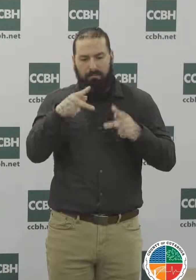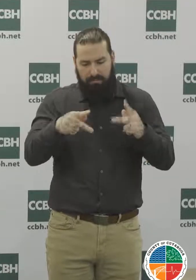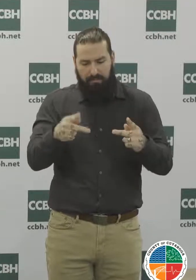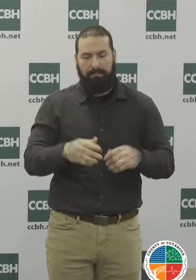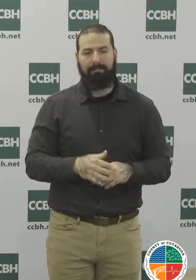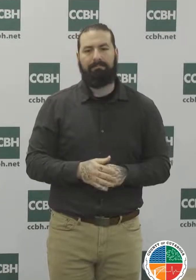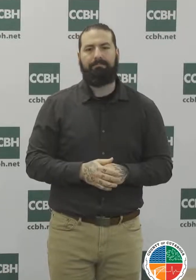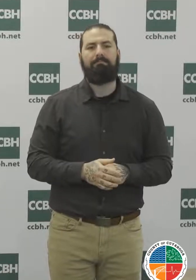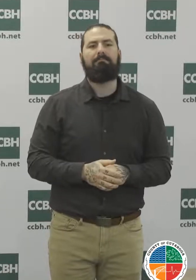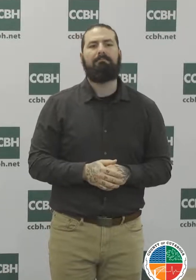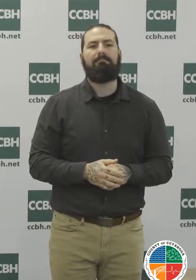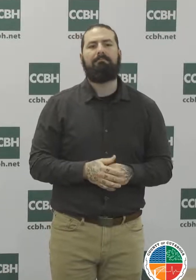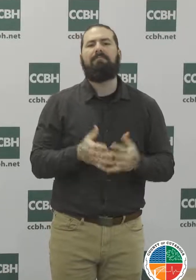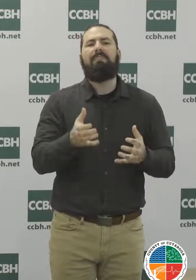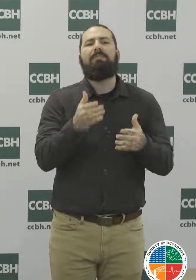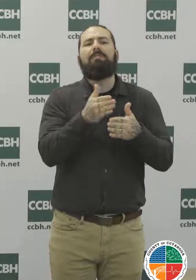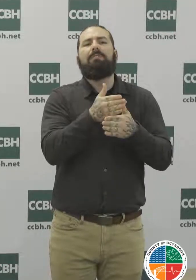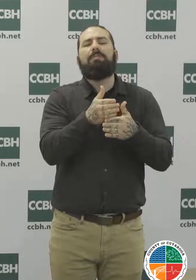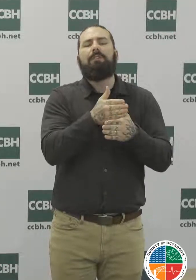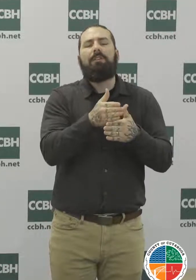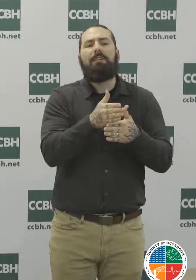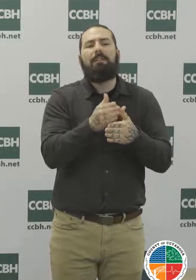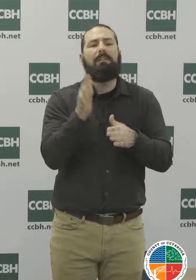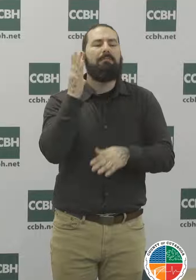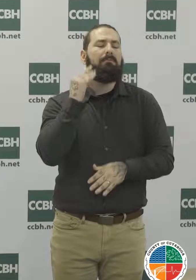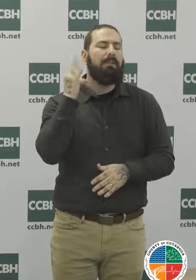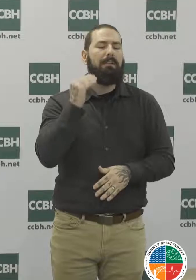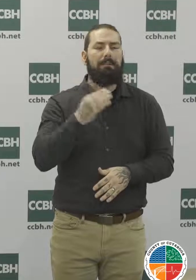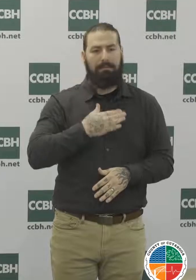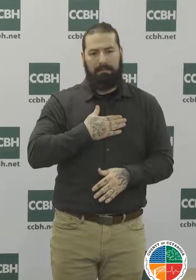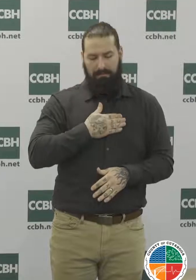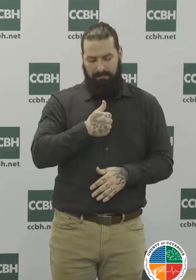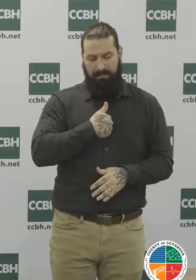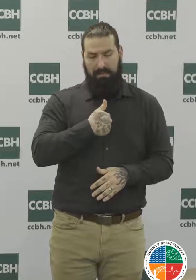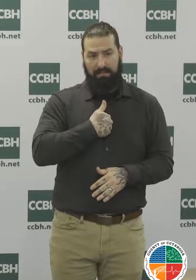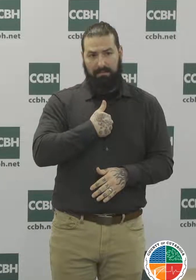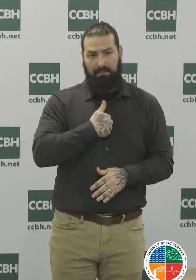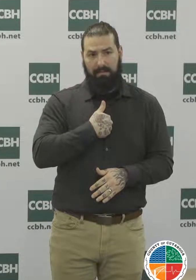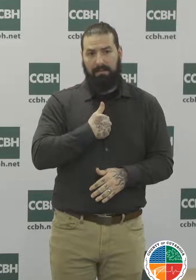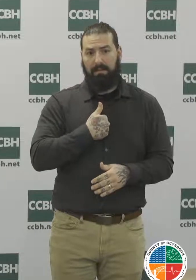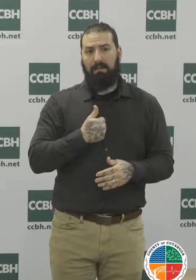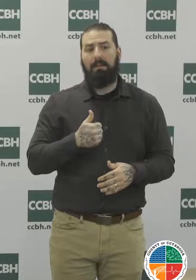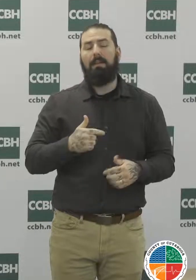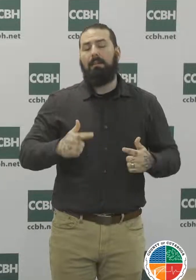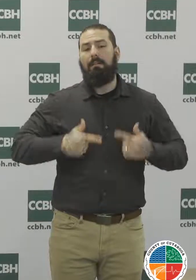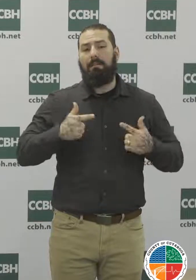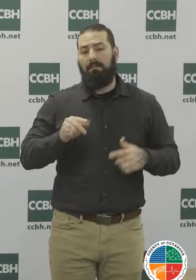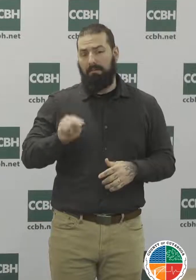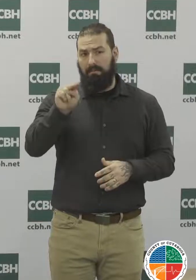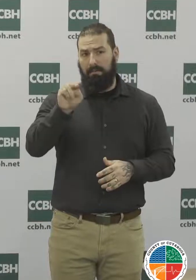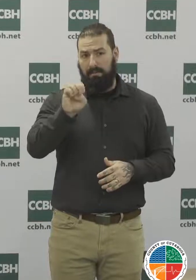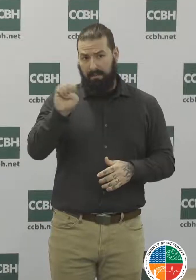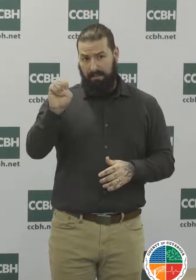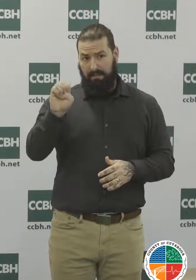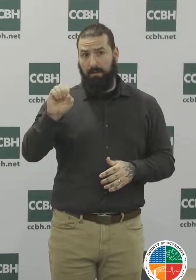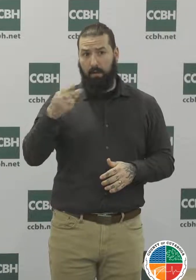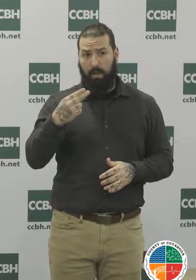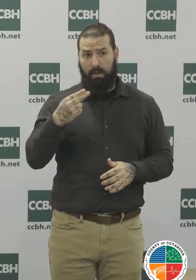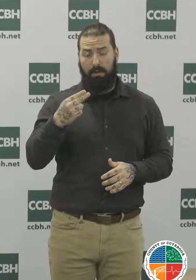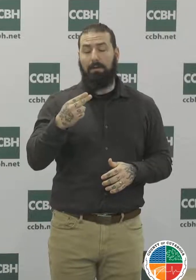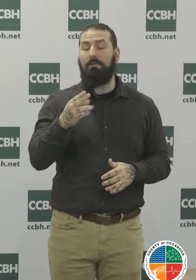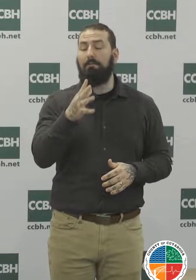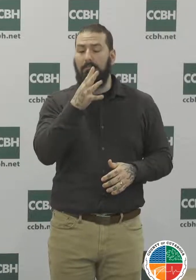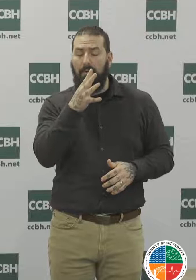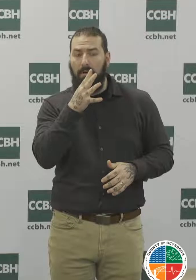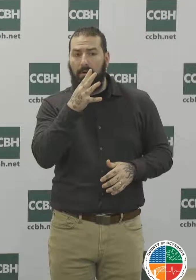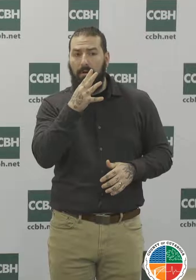life as a Northeast Ohio native, a mother, and a physician. I am white, which means